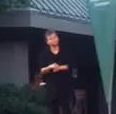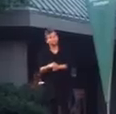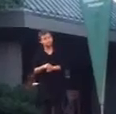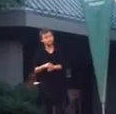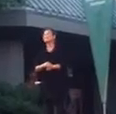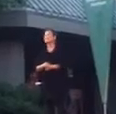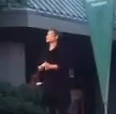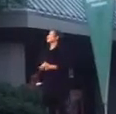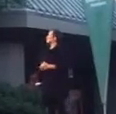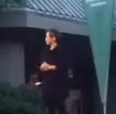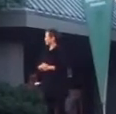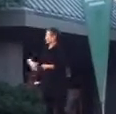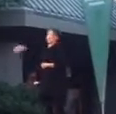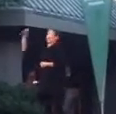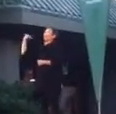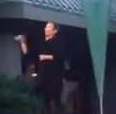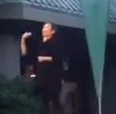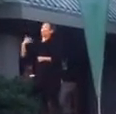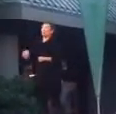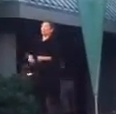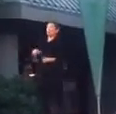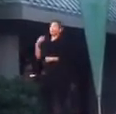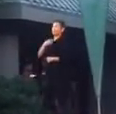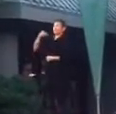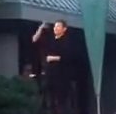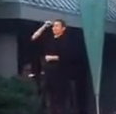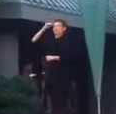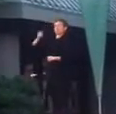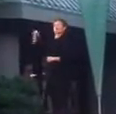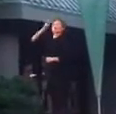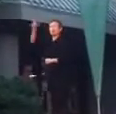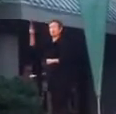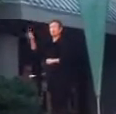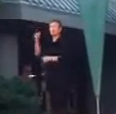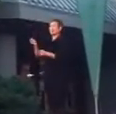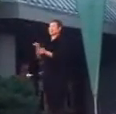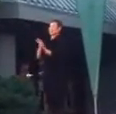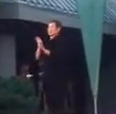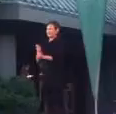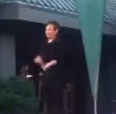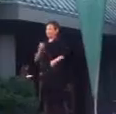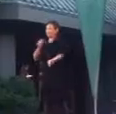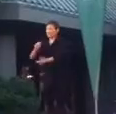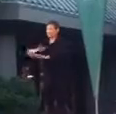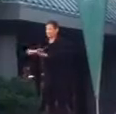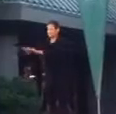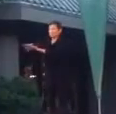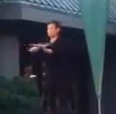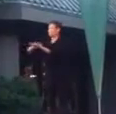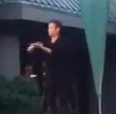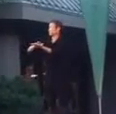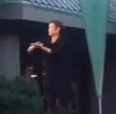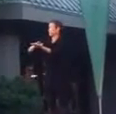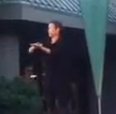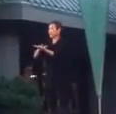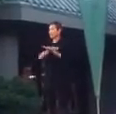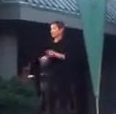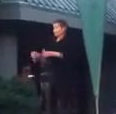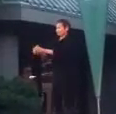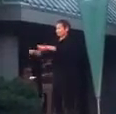area. And the boy was so impressed. He was so smart and so quick. He did his studies so well. He